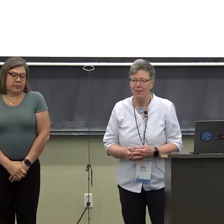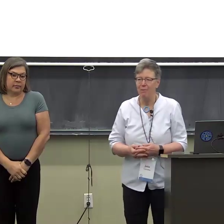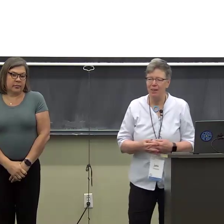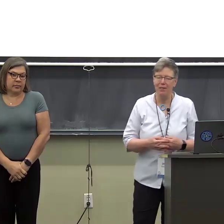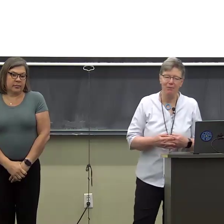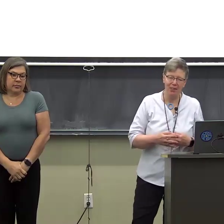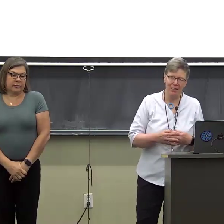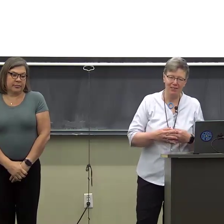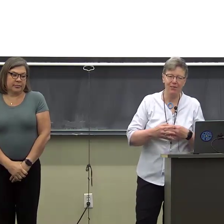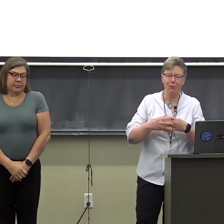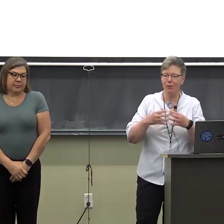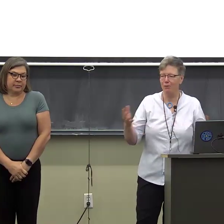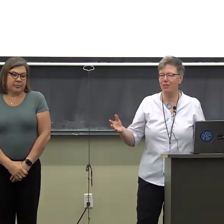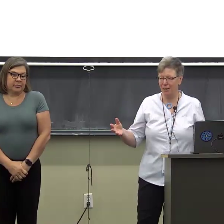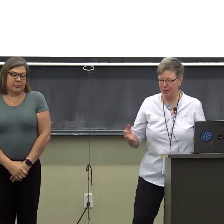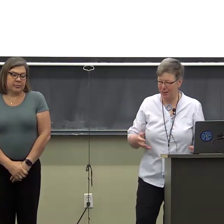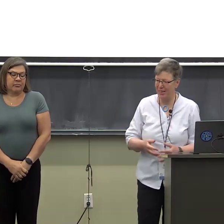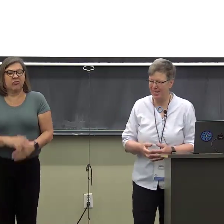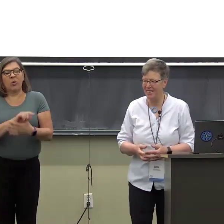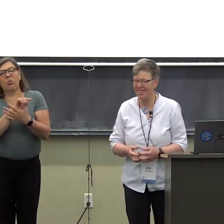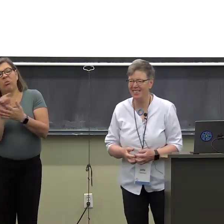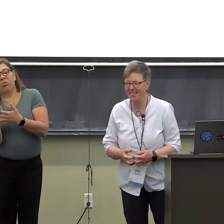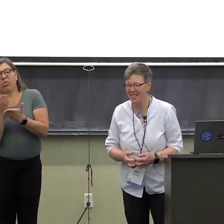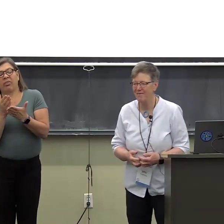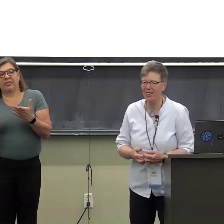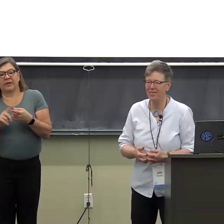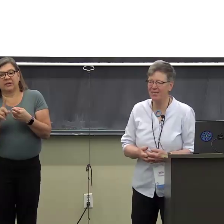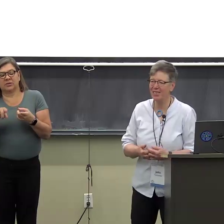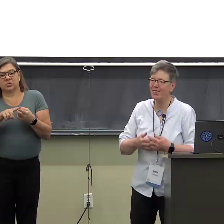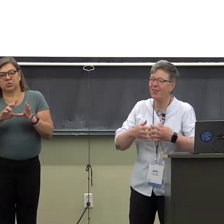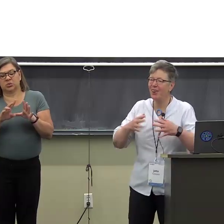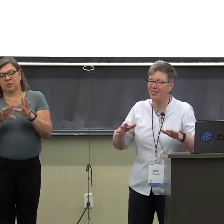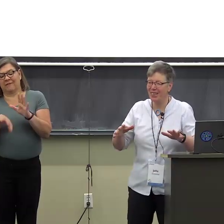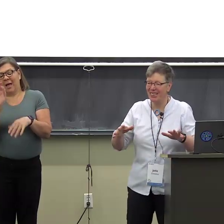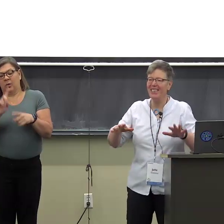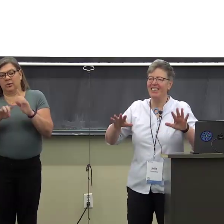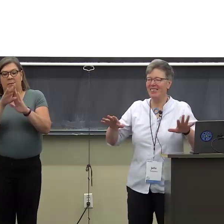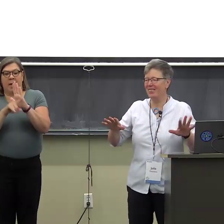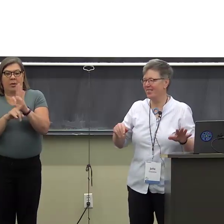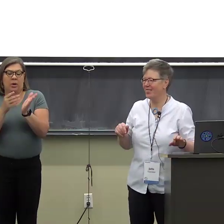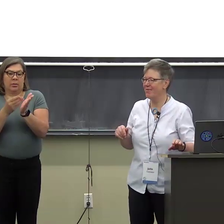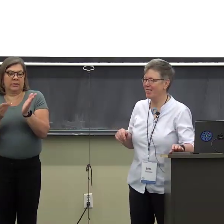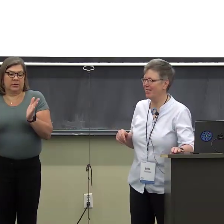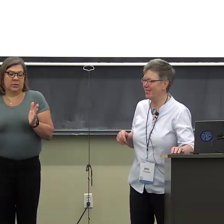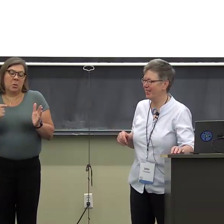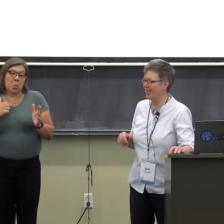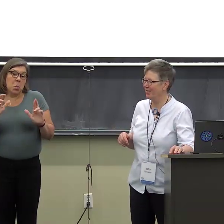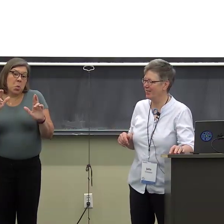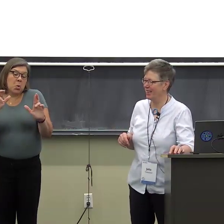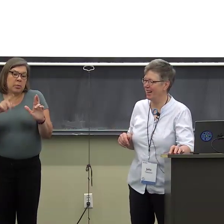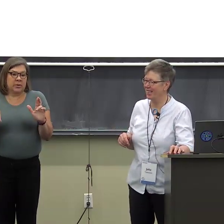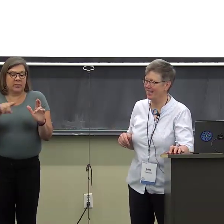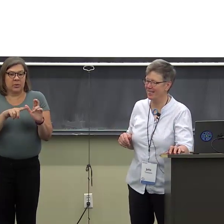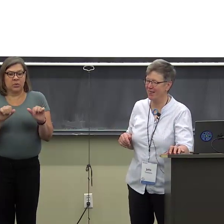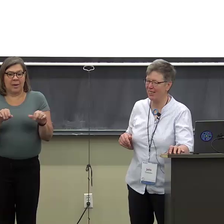things that you would have discovered in the background material. And we're hoping that we'll make sure that all